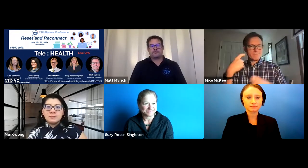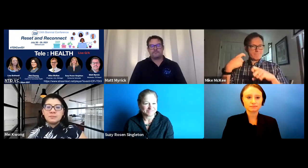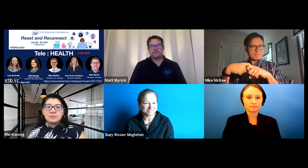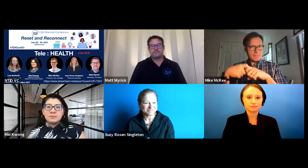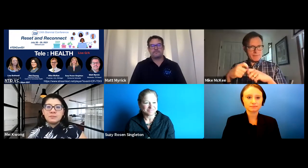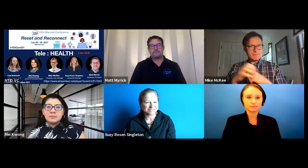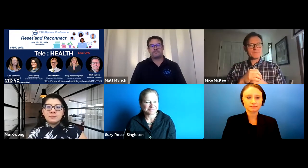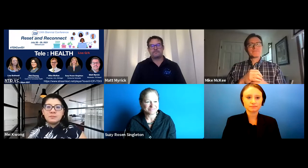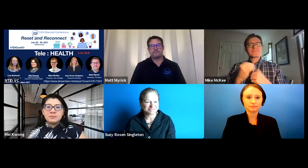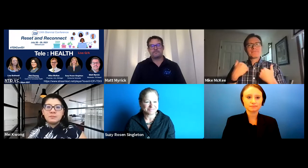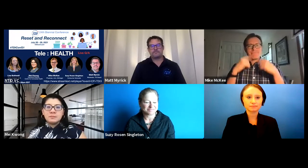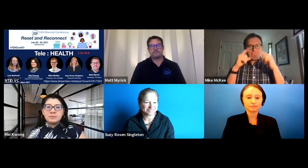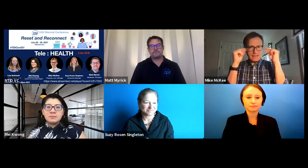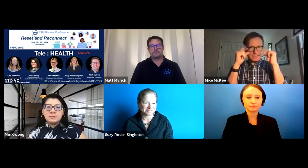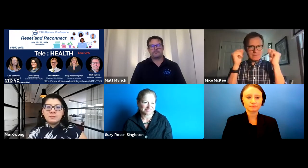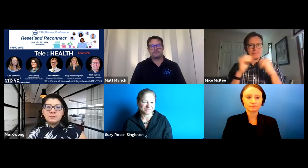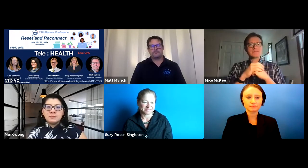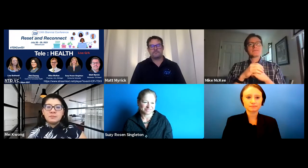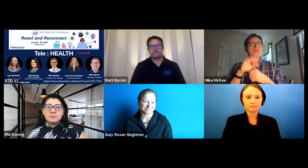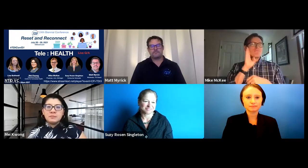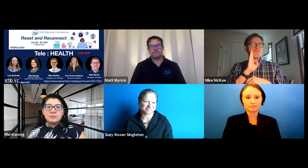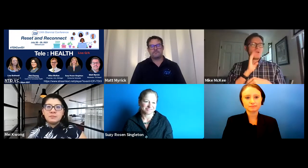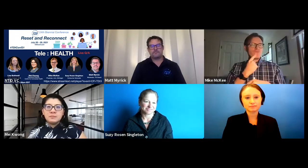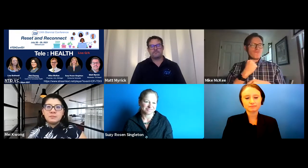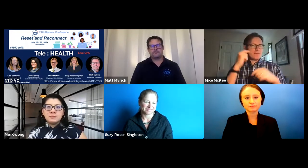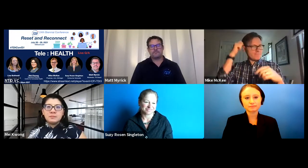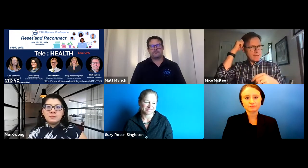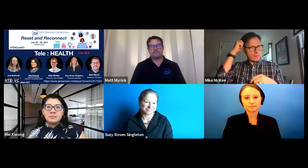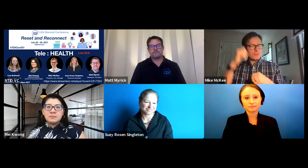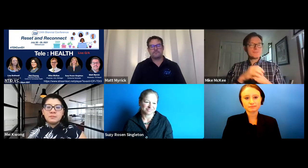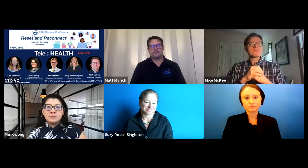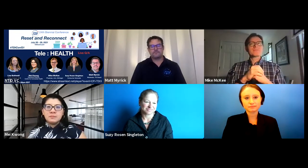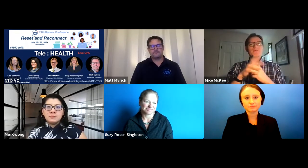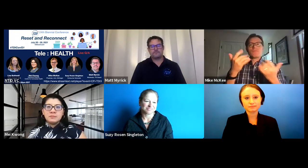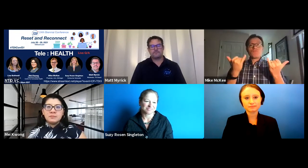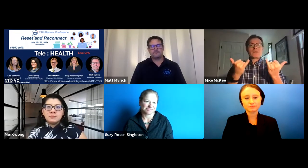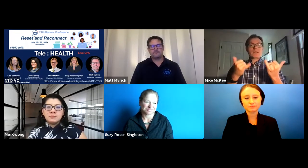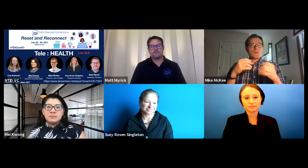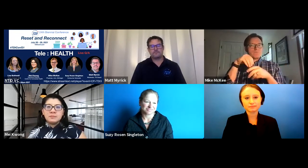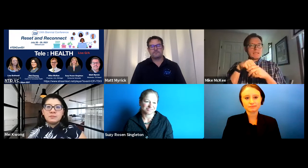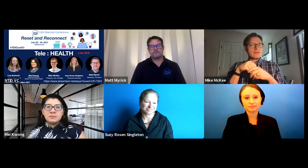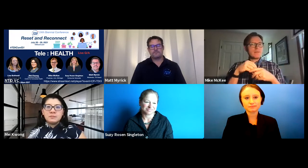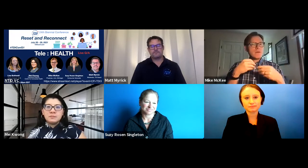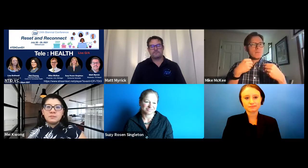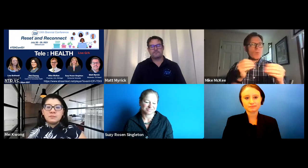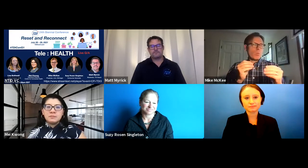So I'll identify myself. I'm a Hispanic and Caucasian, have brown, red, auburn